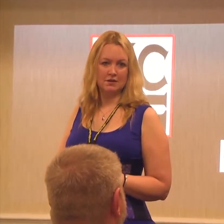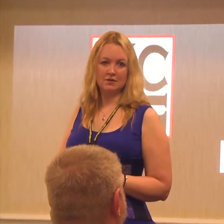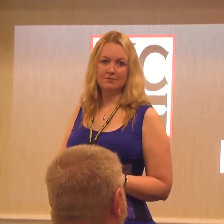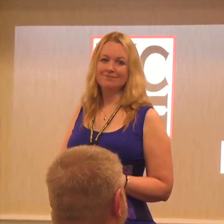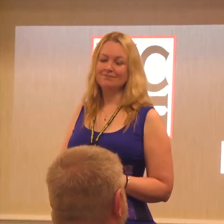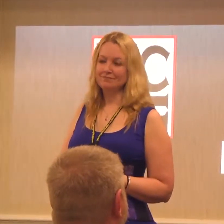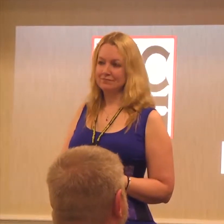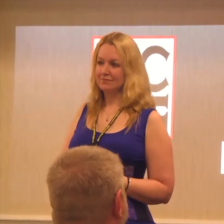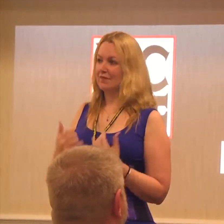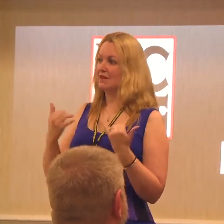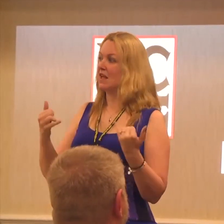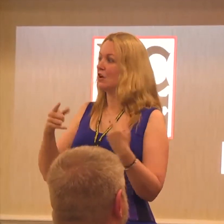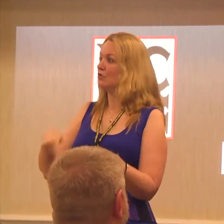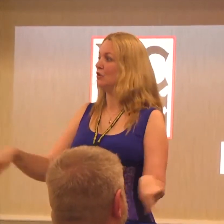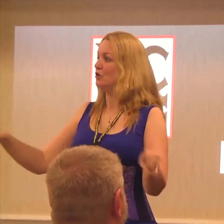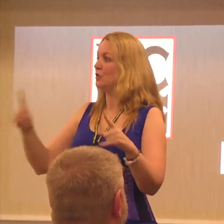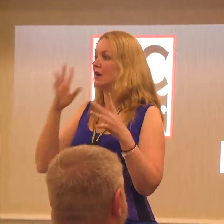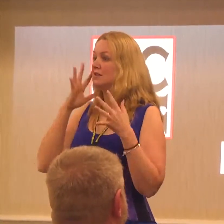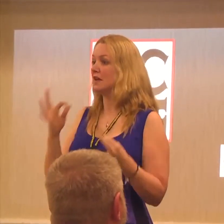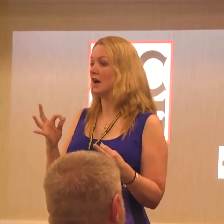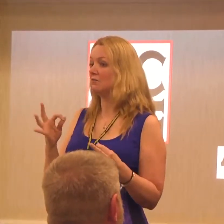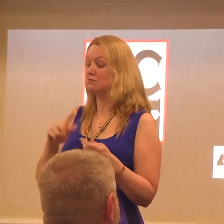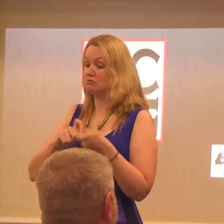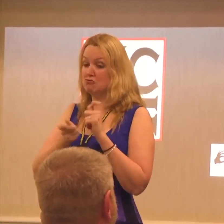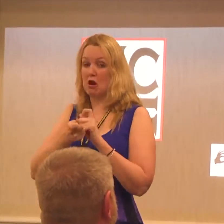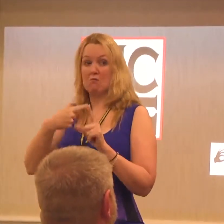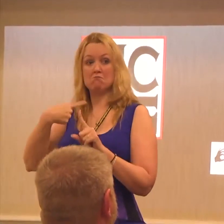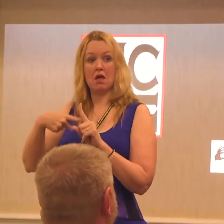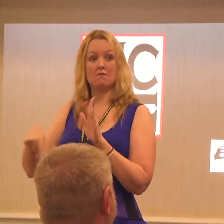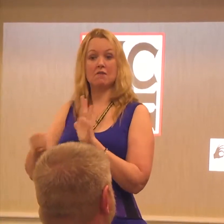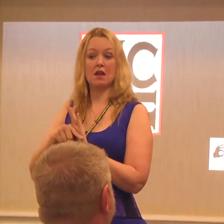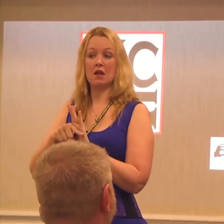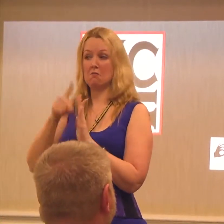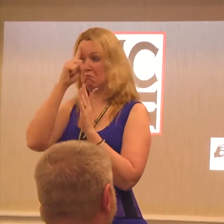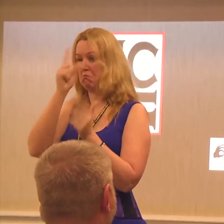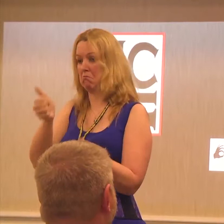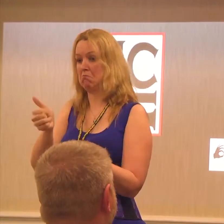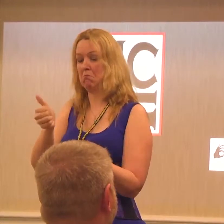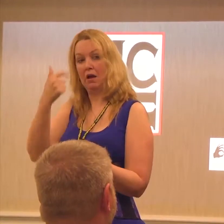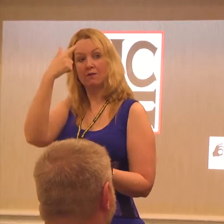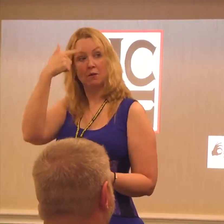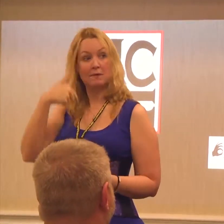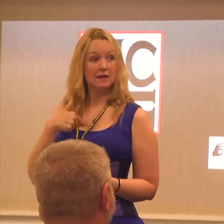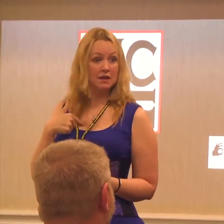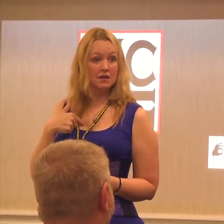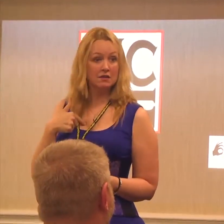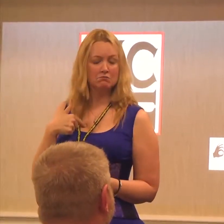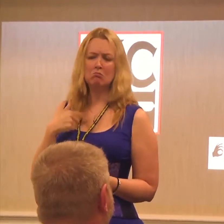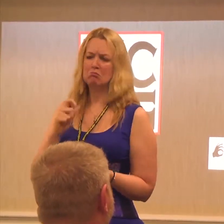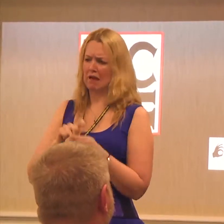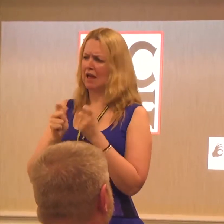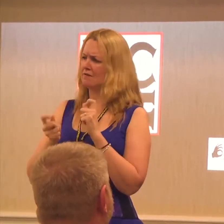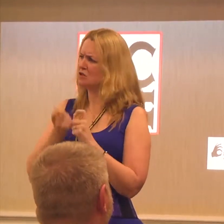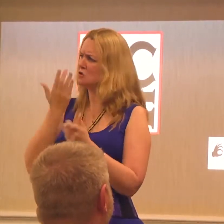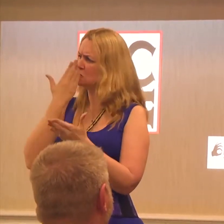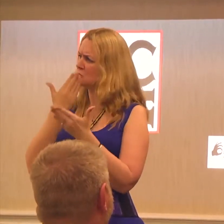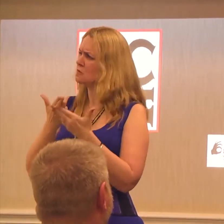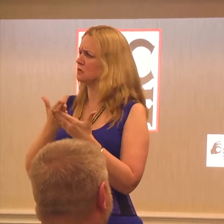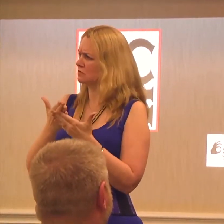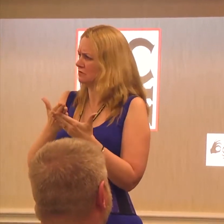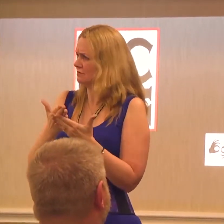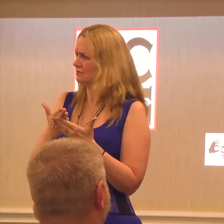I will leave you to decide if the change has been good for our community. For me, I think evolution is a good thing.